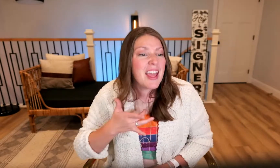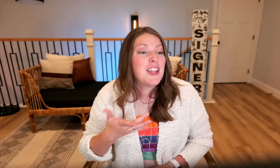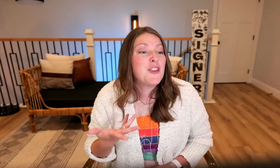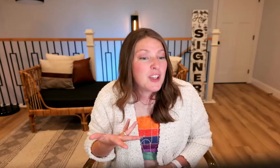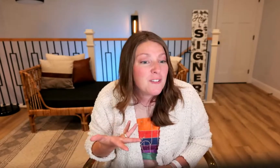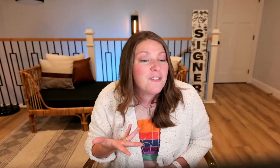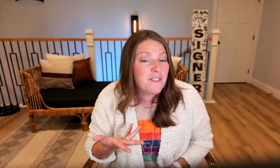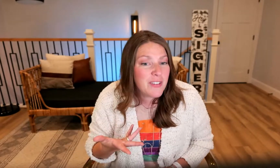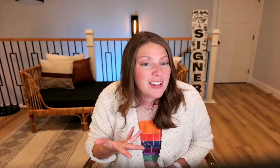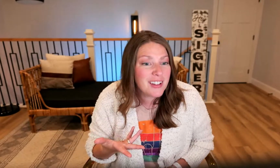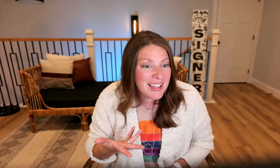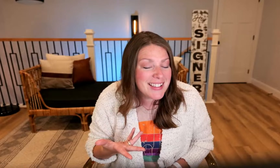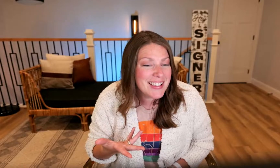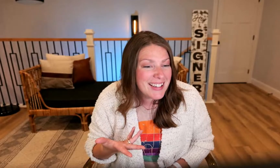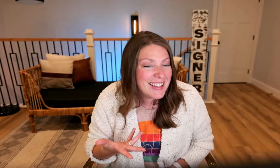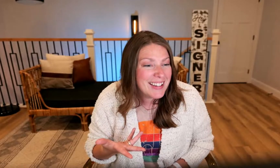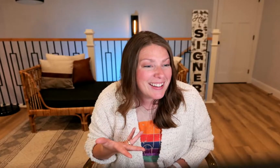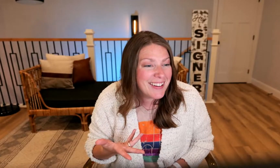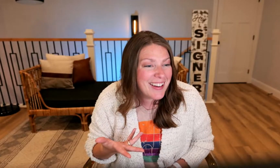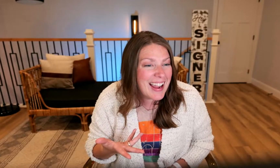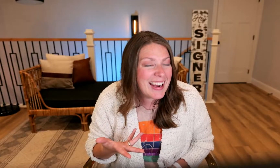You can feel it, all right?